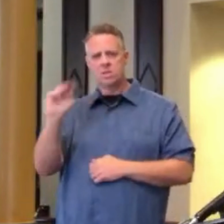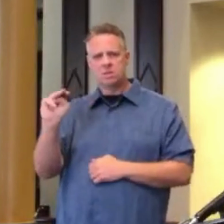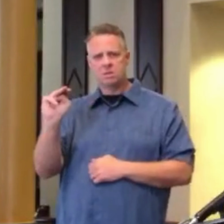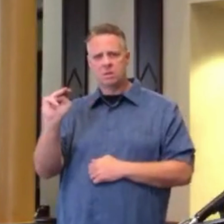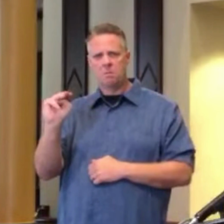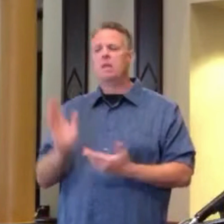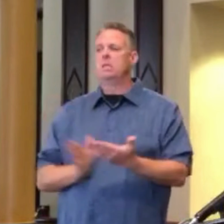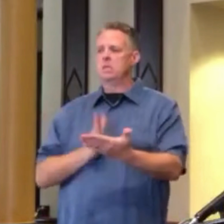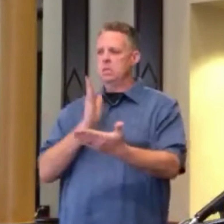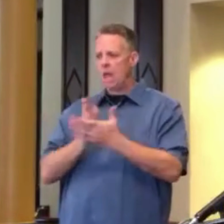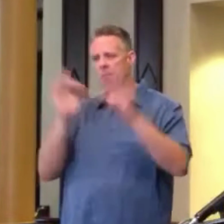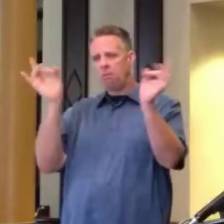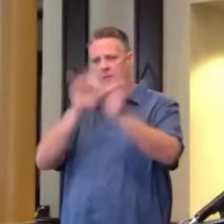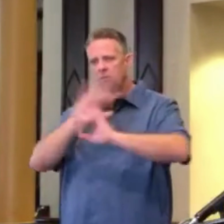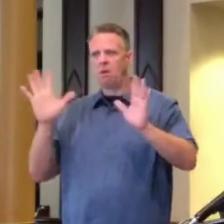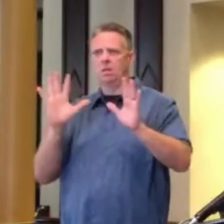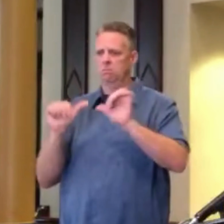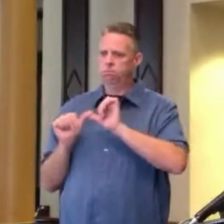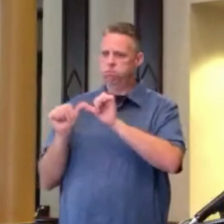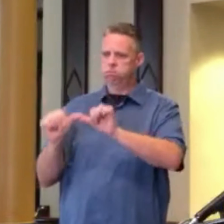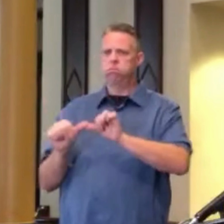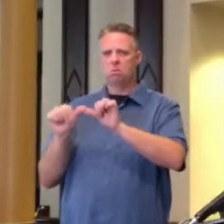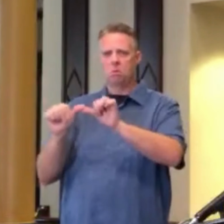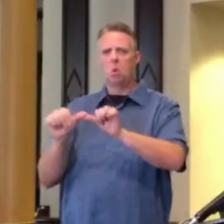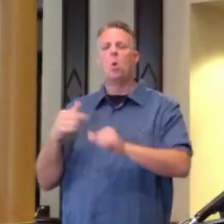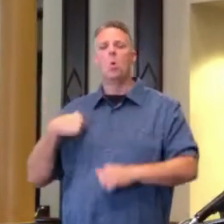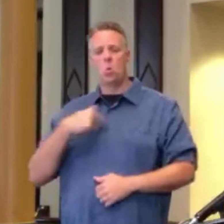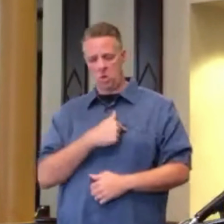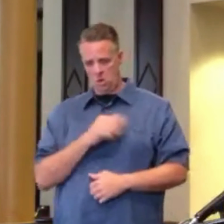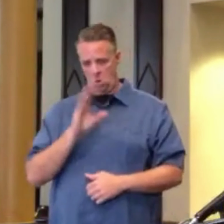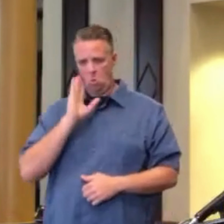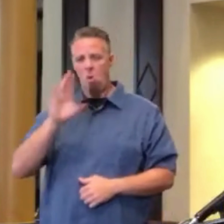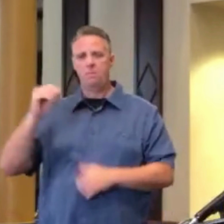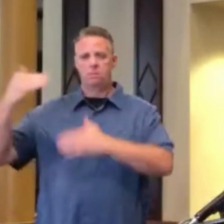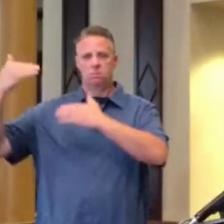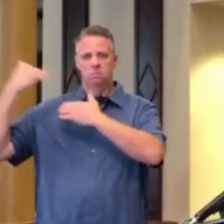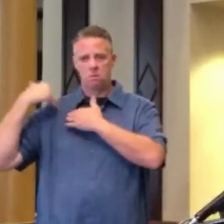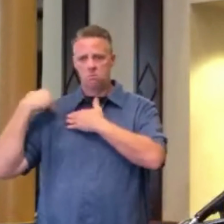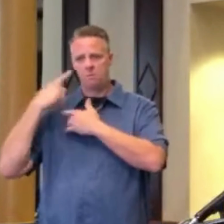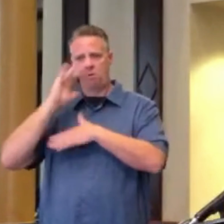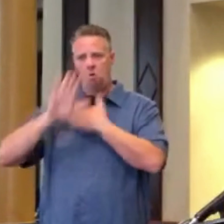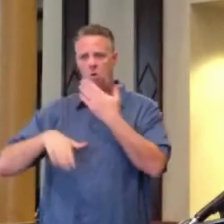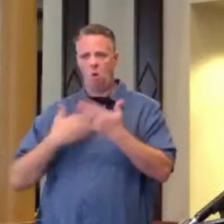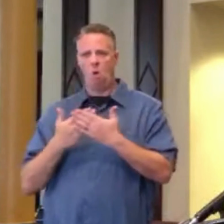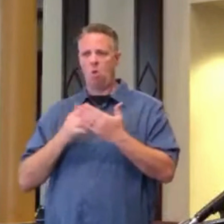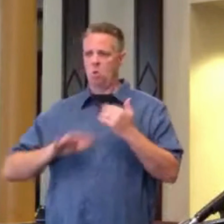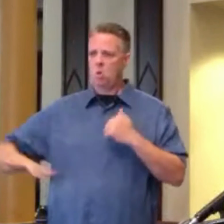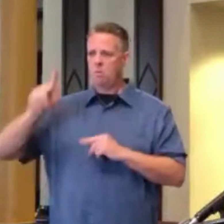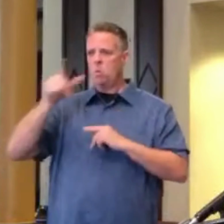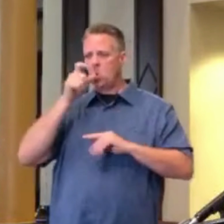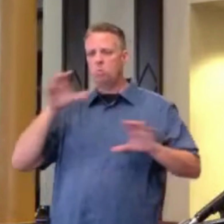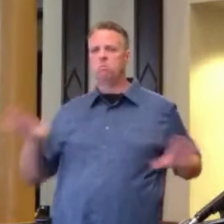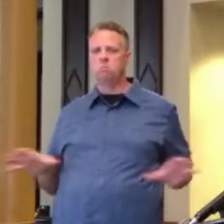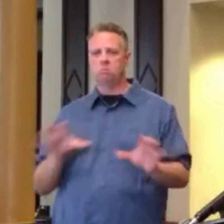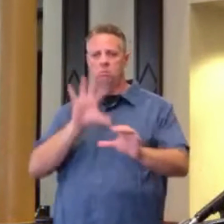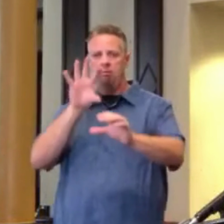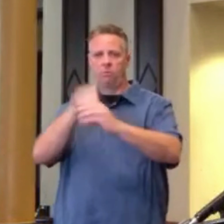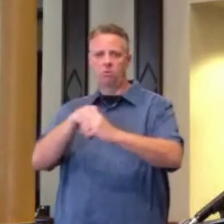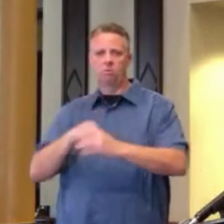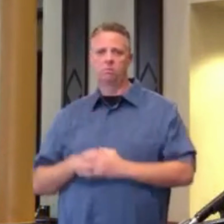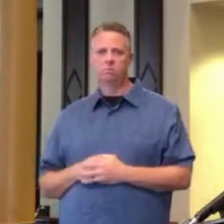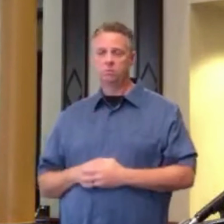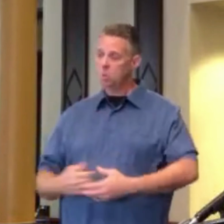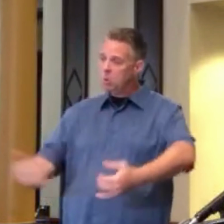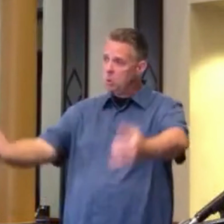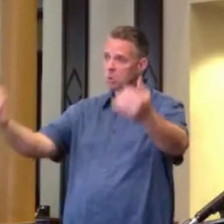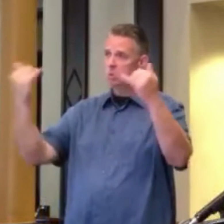stop the violence, as we are and will continue to be held accountable by all of our residents. Today,